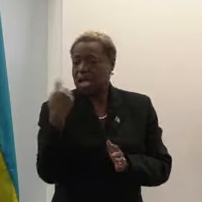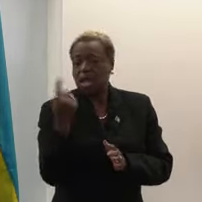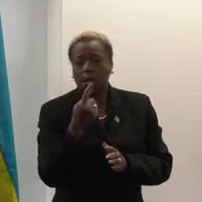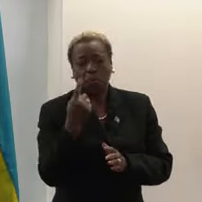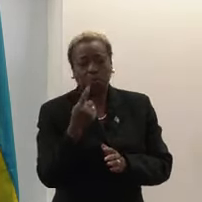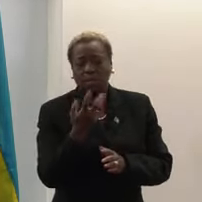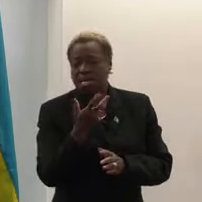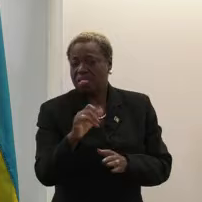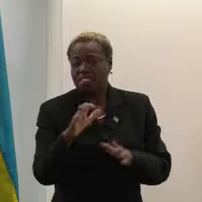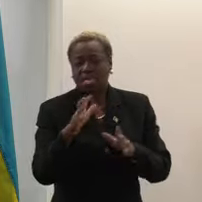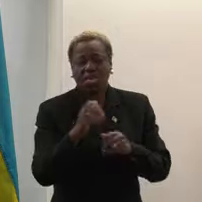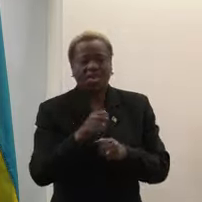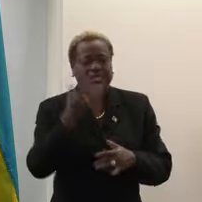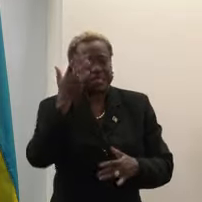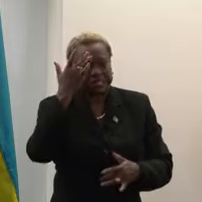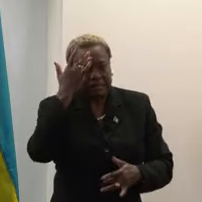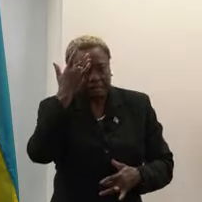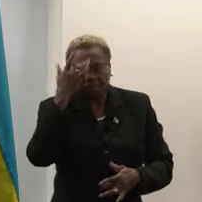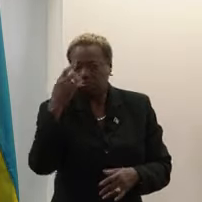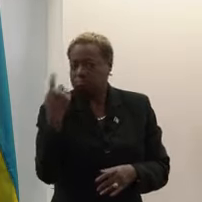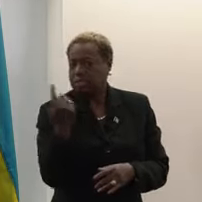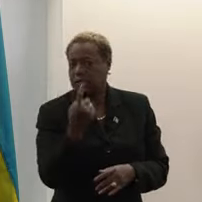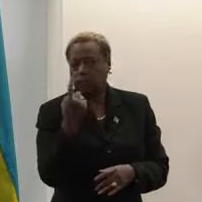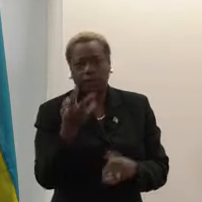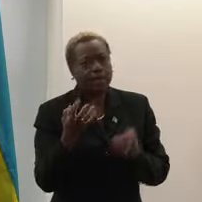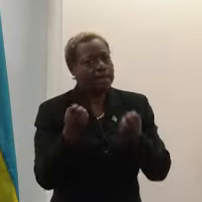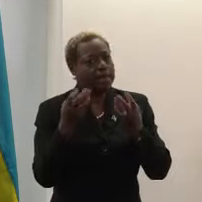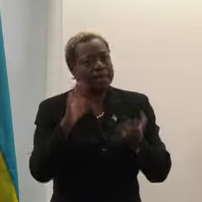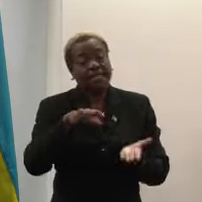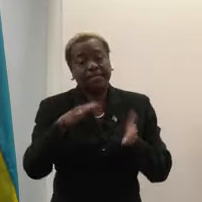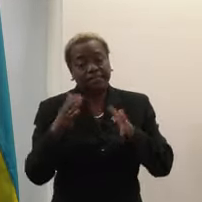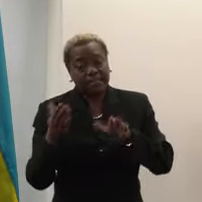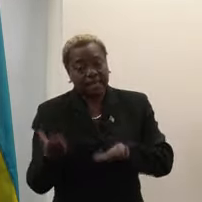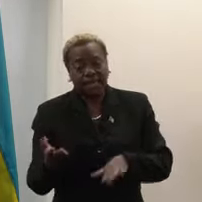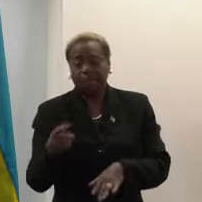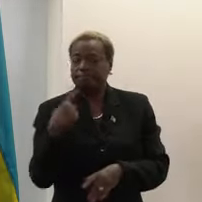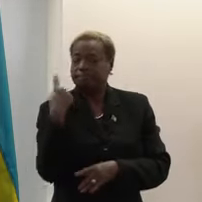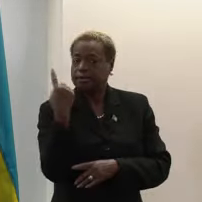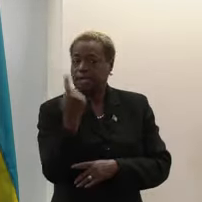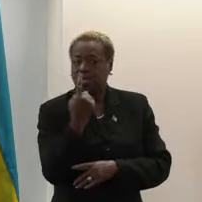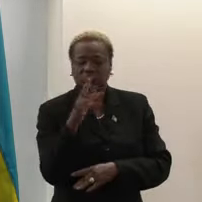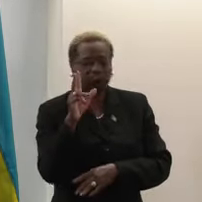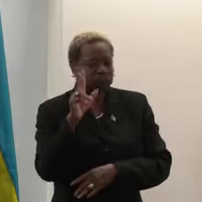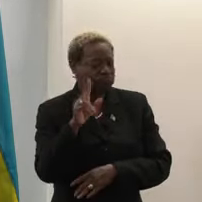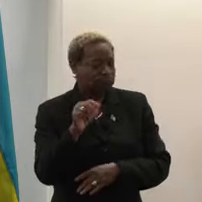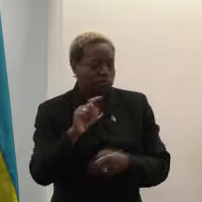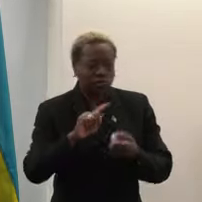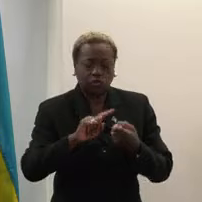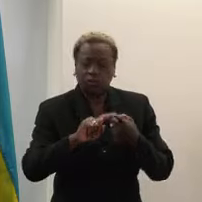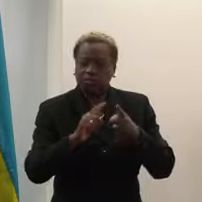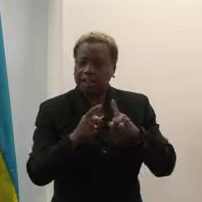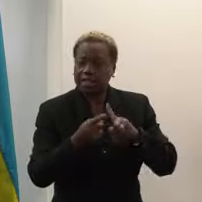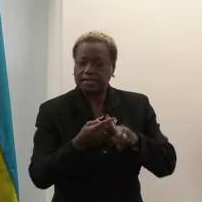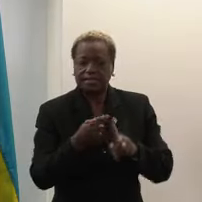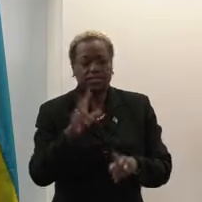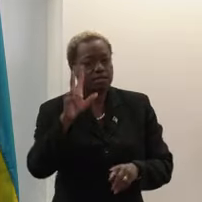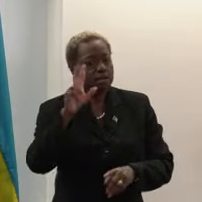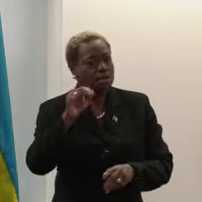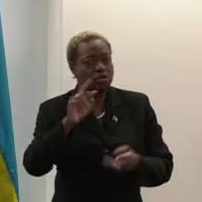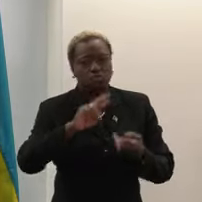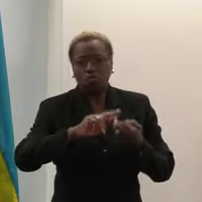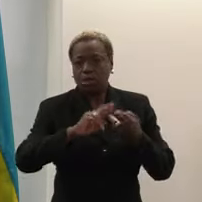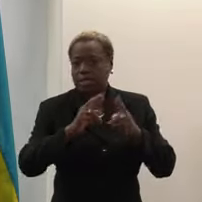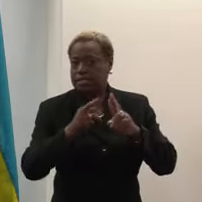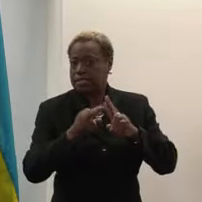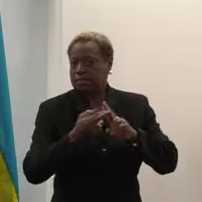sicker alone. Many died alone, with no friends or relatives at